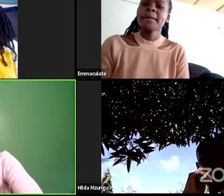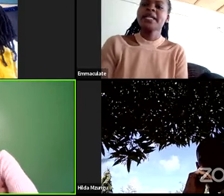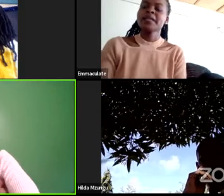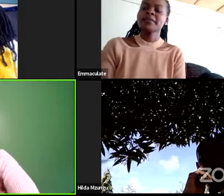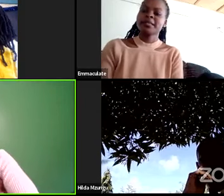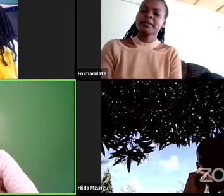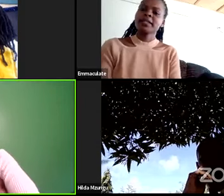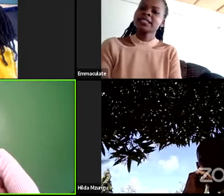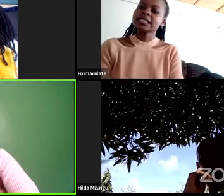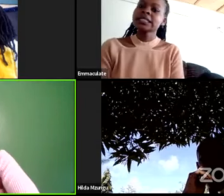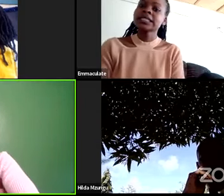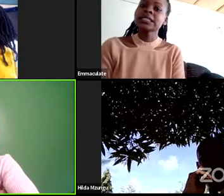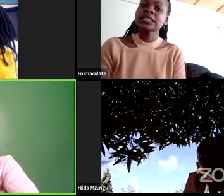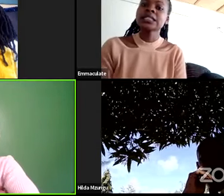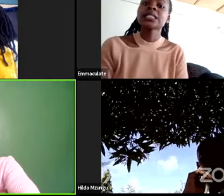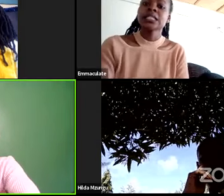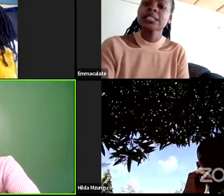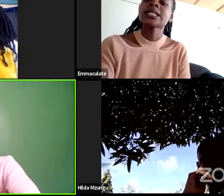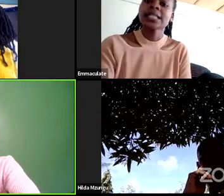Immaculate, can you hear me?